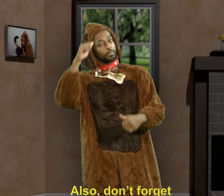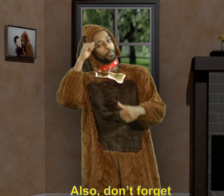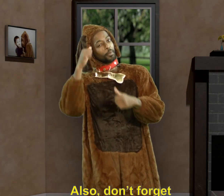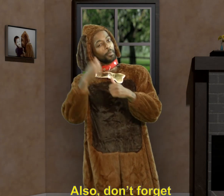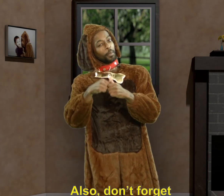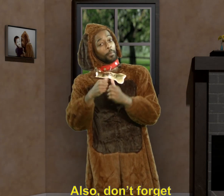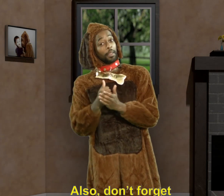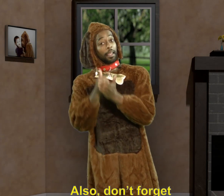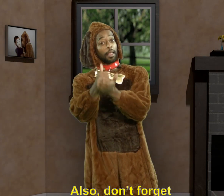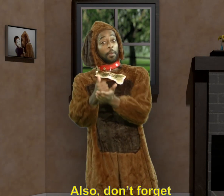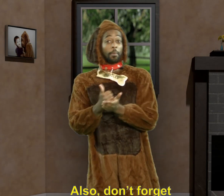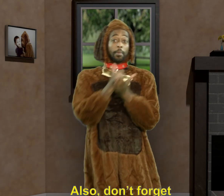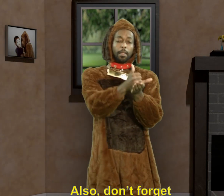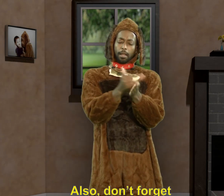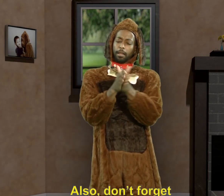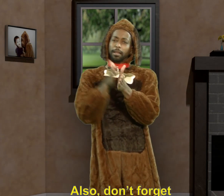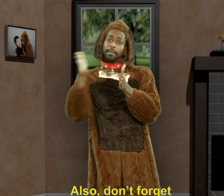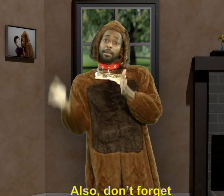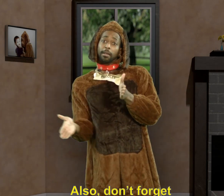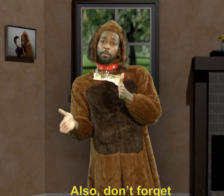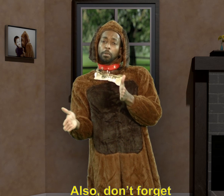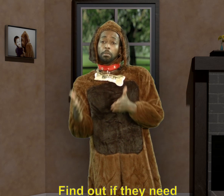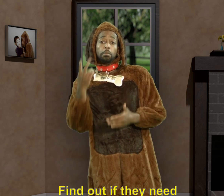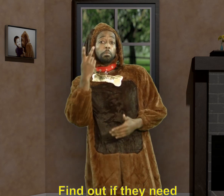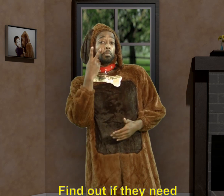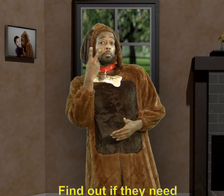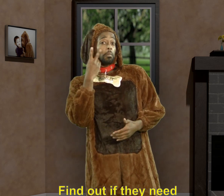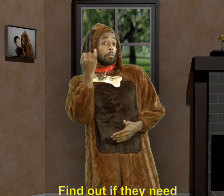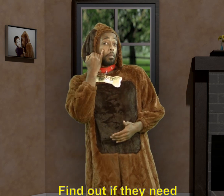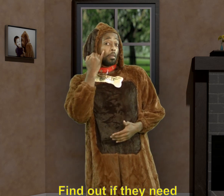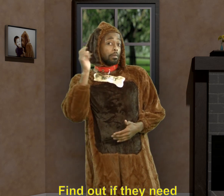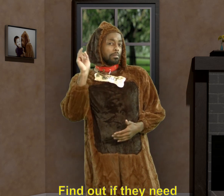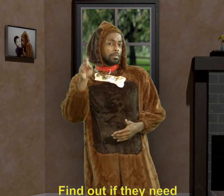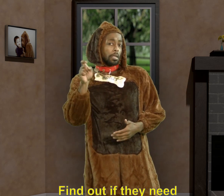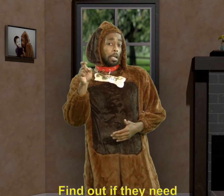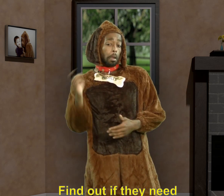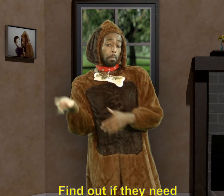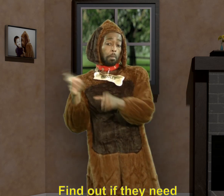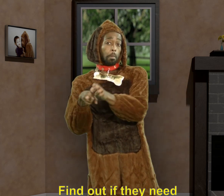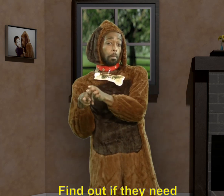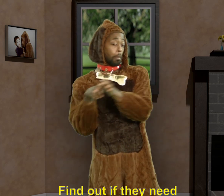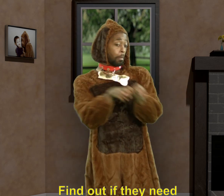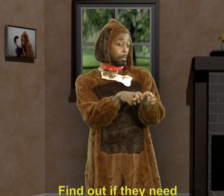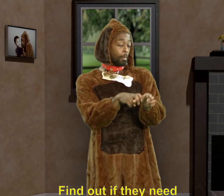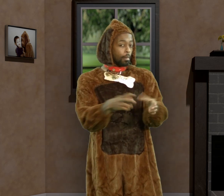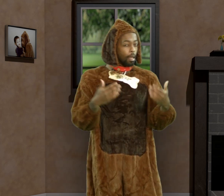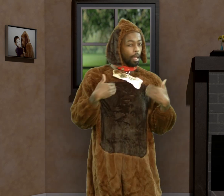Also, don't forget to help your neighbors. Find out if they need transportation or